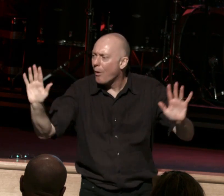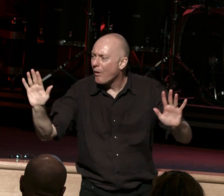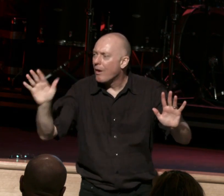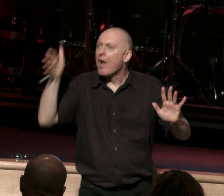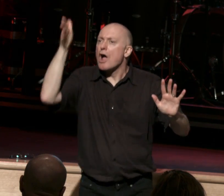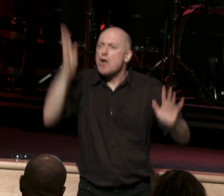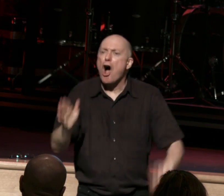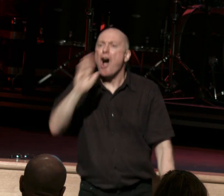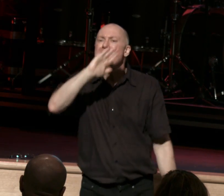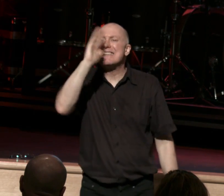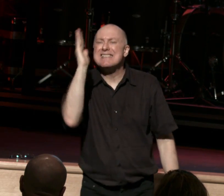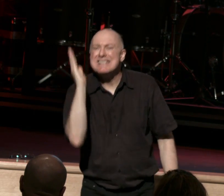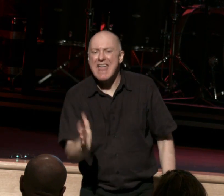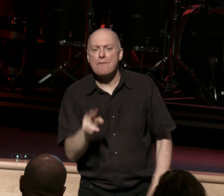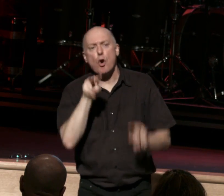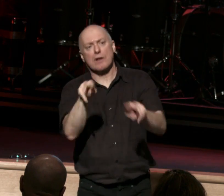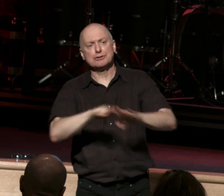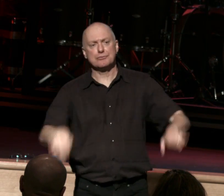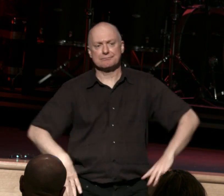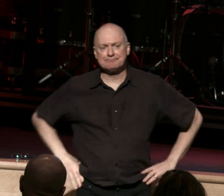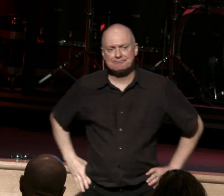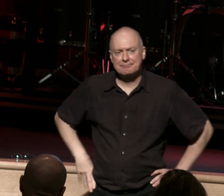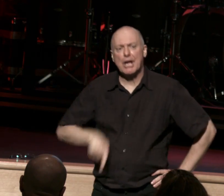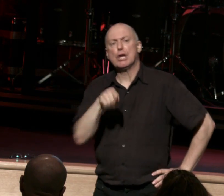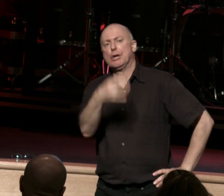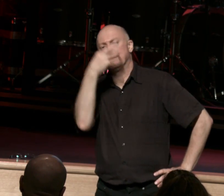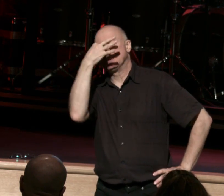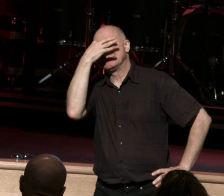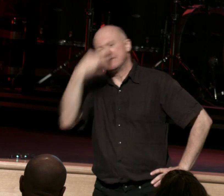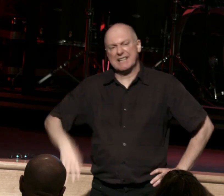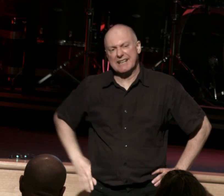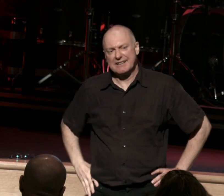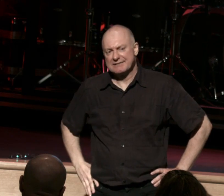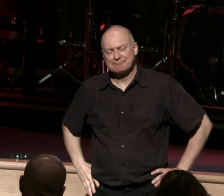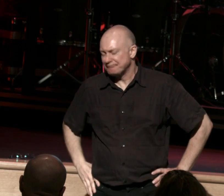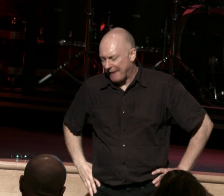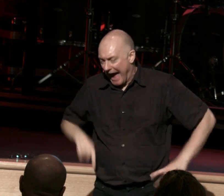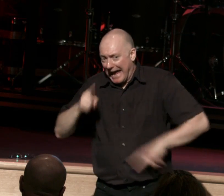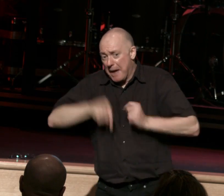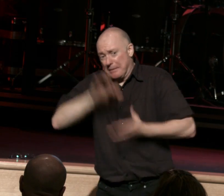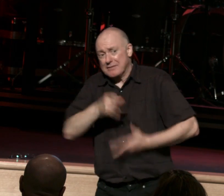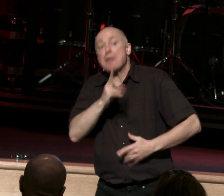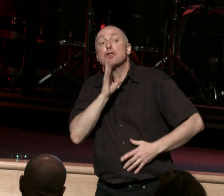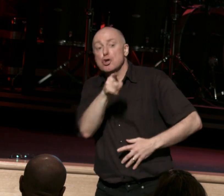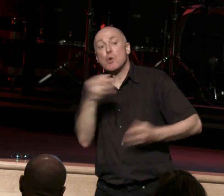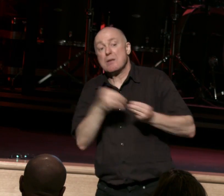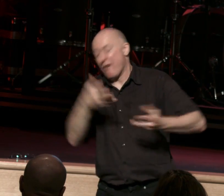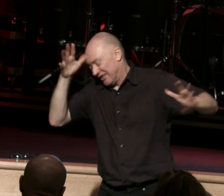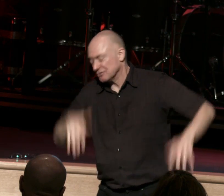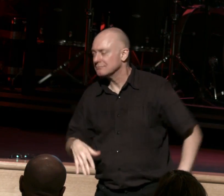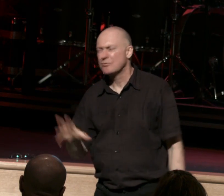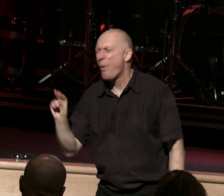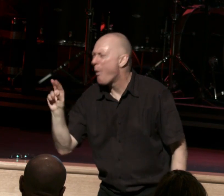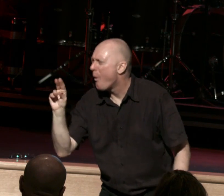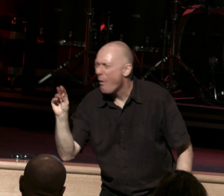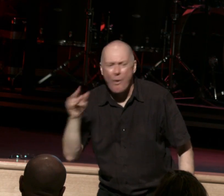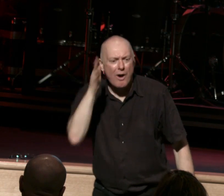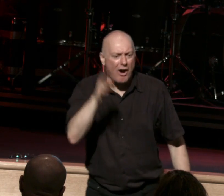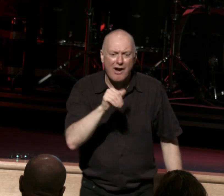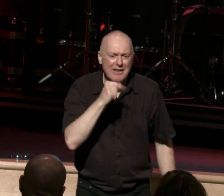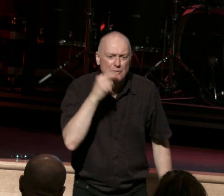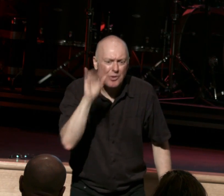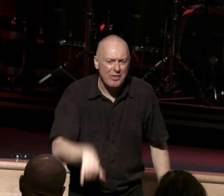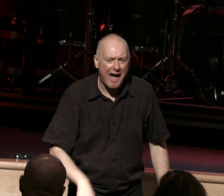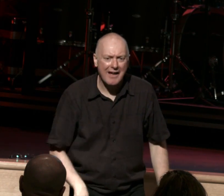over you. Listen, listen, God is never looking at one of his children going, you stink, and wow, I'm so disappointed. Oh, I can't believe it. I'm not talking to you anymore. God does not